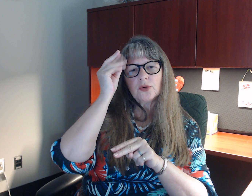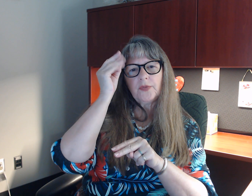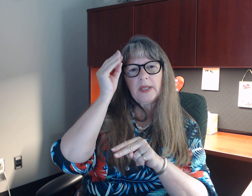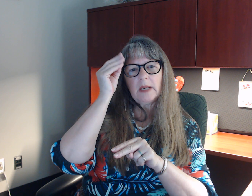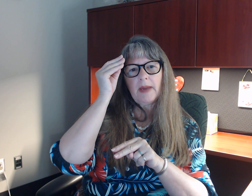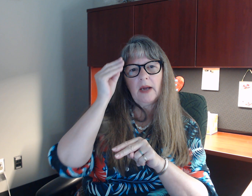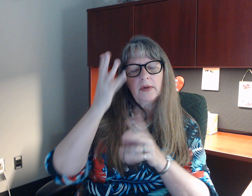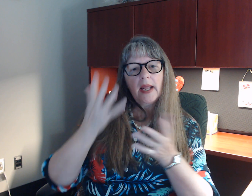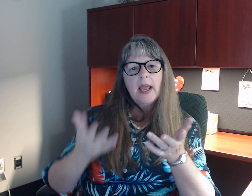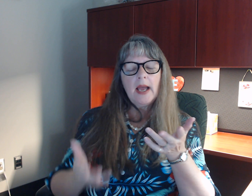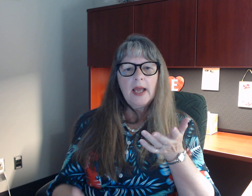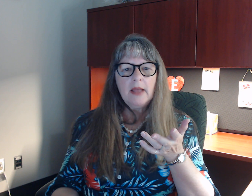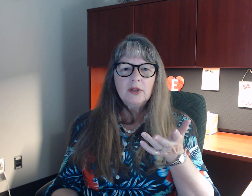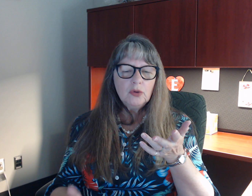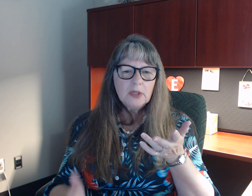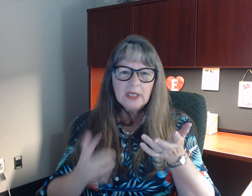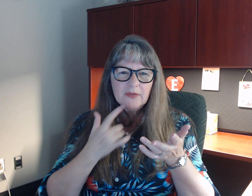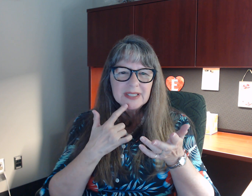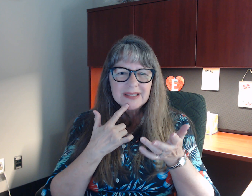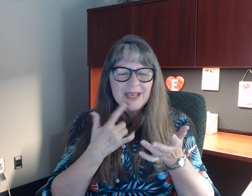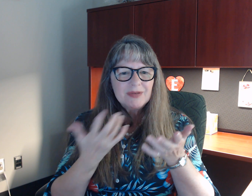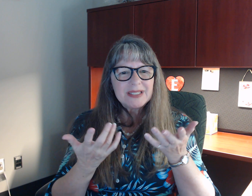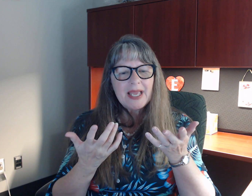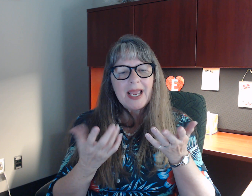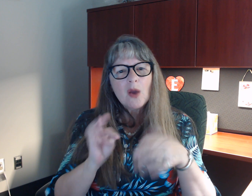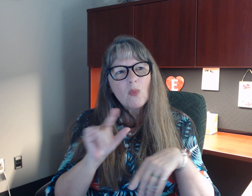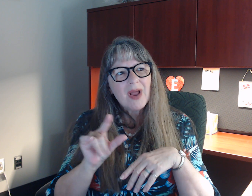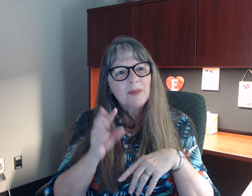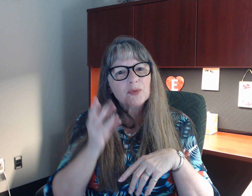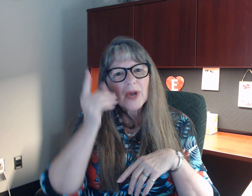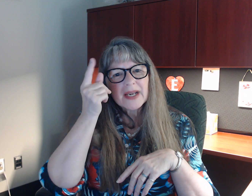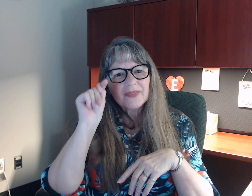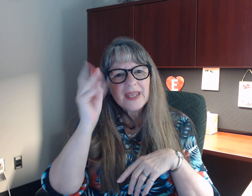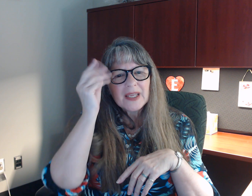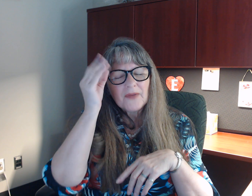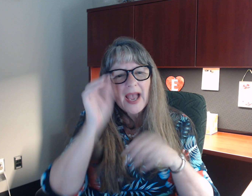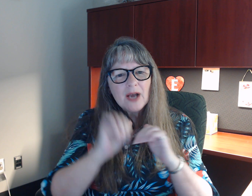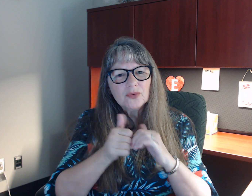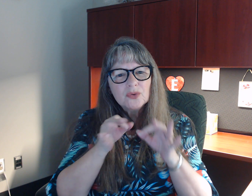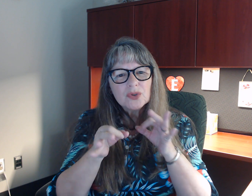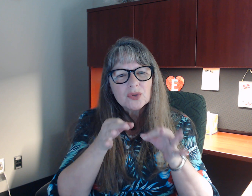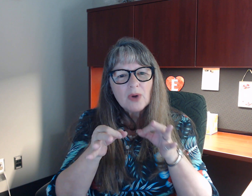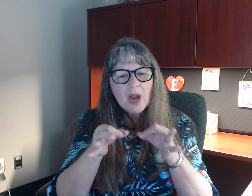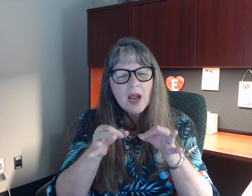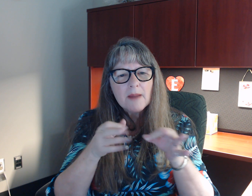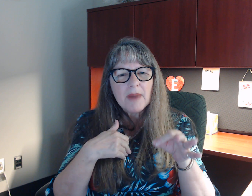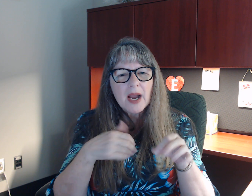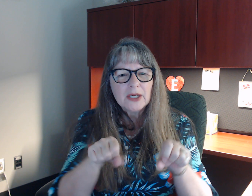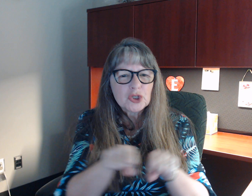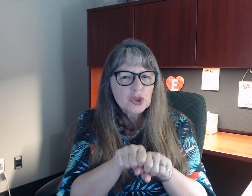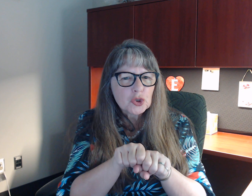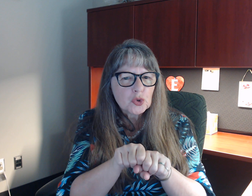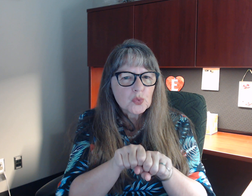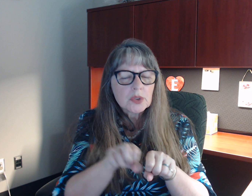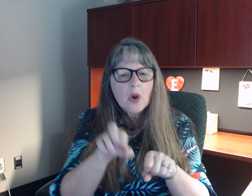thinking about. And then you can even say, well, I'm trying to think of how to describe my shoes